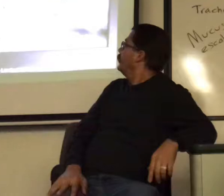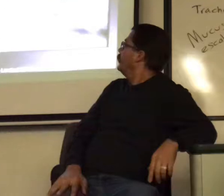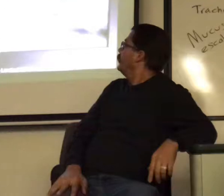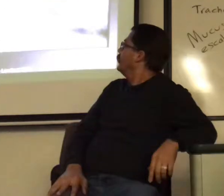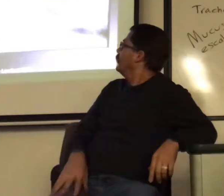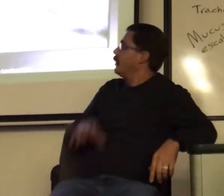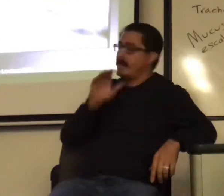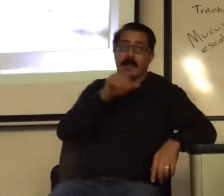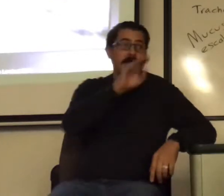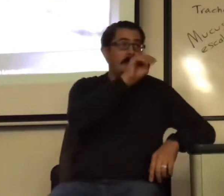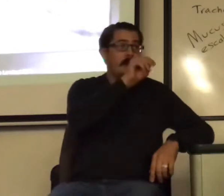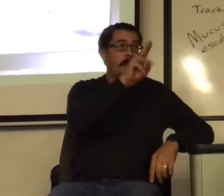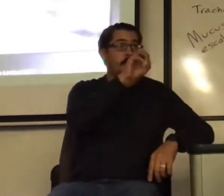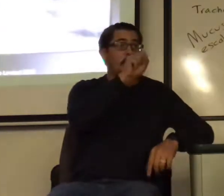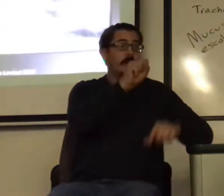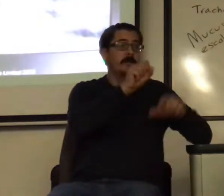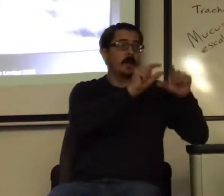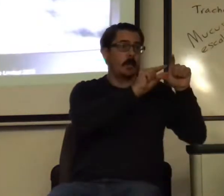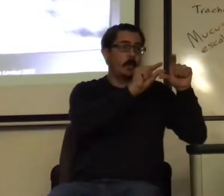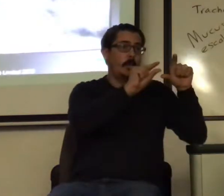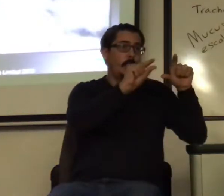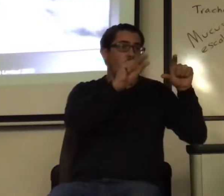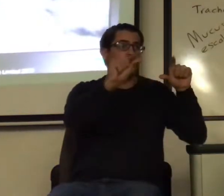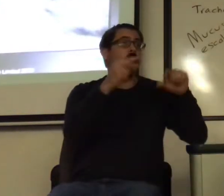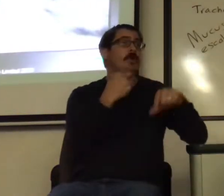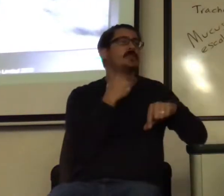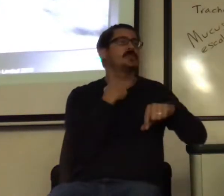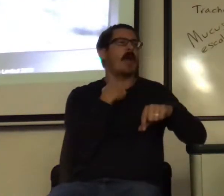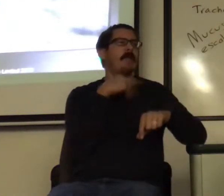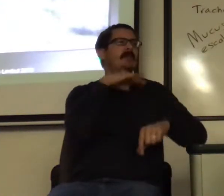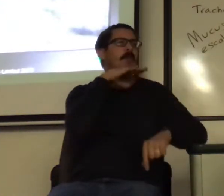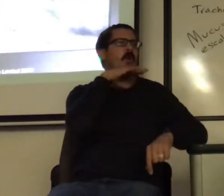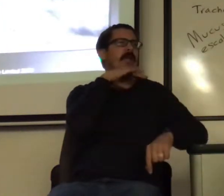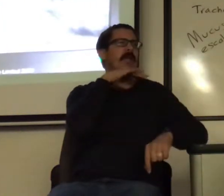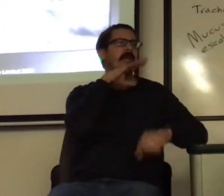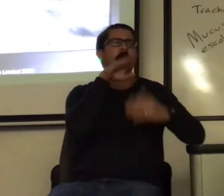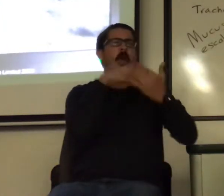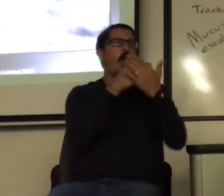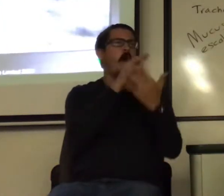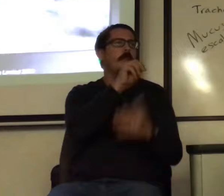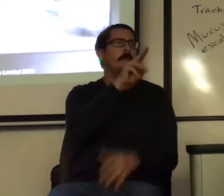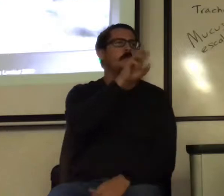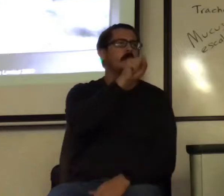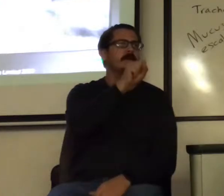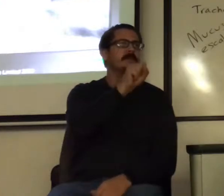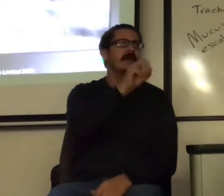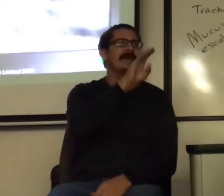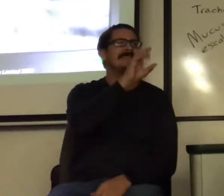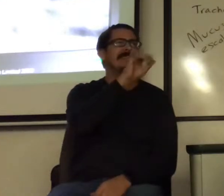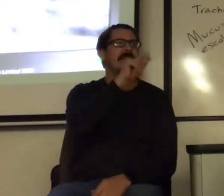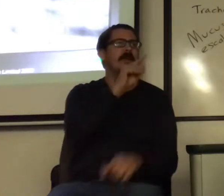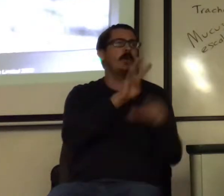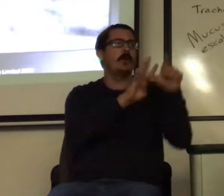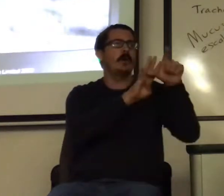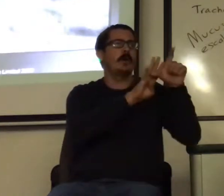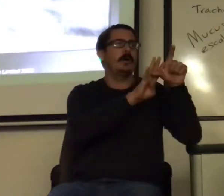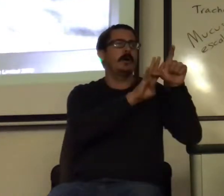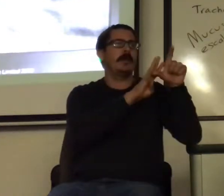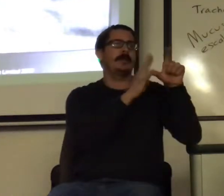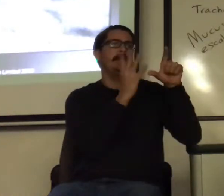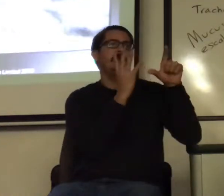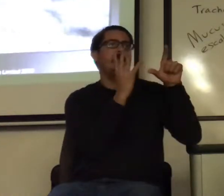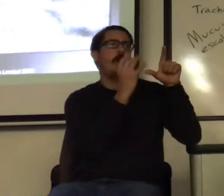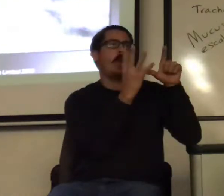That's the mucus escalator. It traps debris, and with all the mucus and the cilia, they beat one way. So things